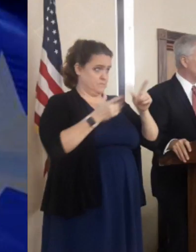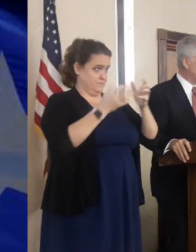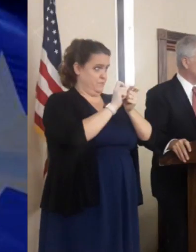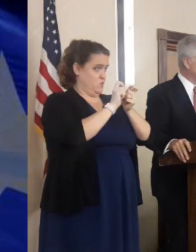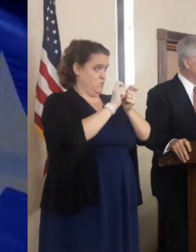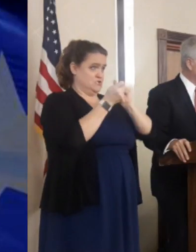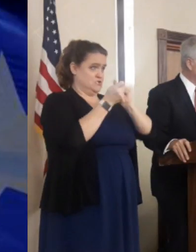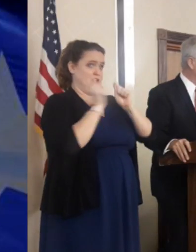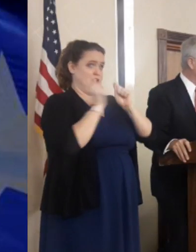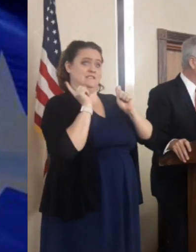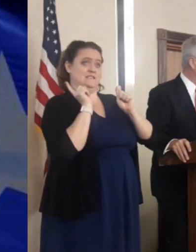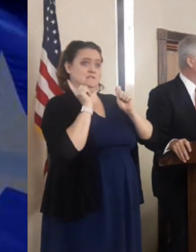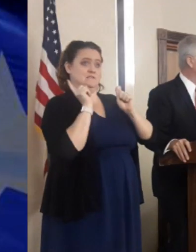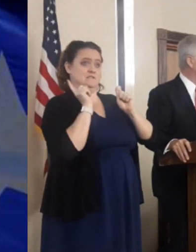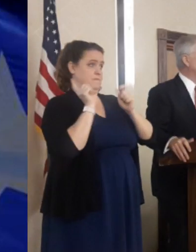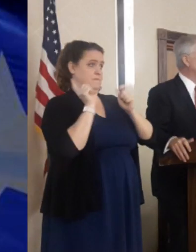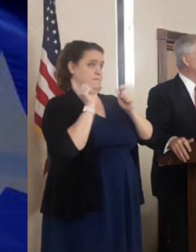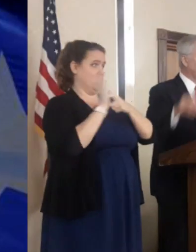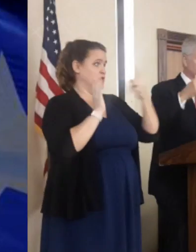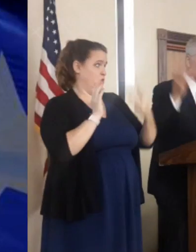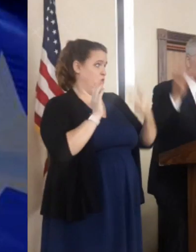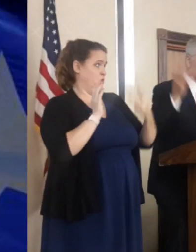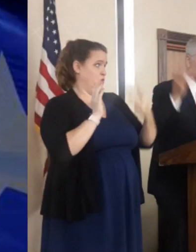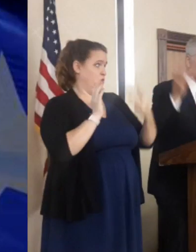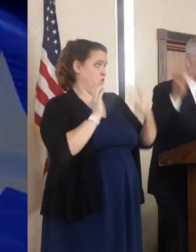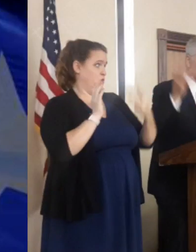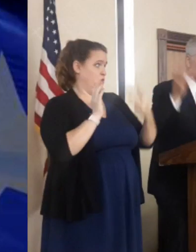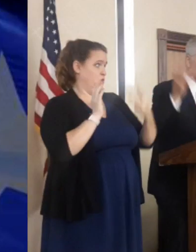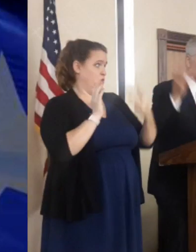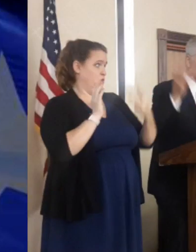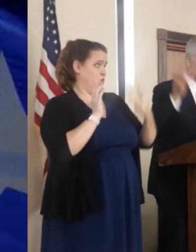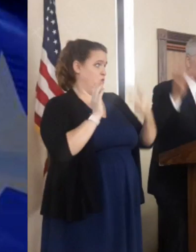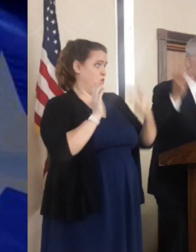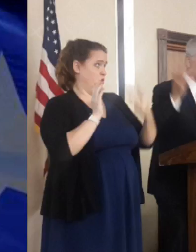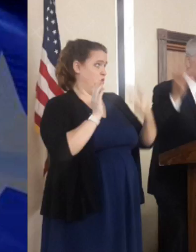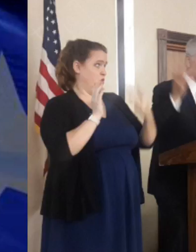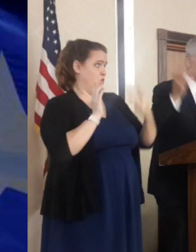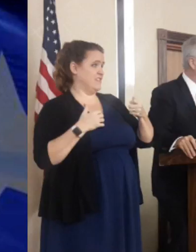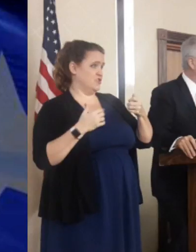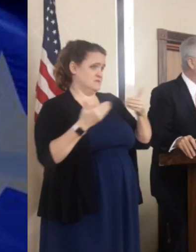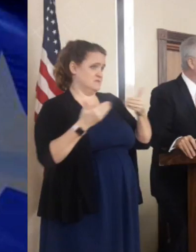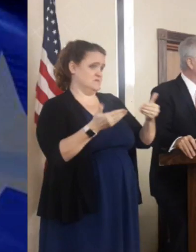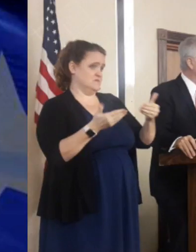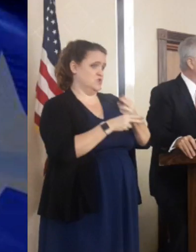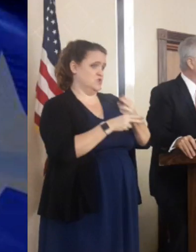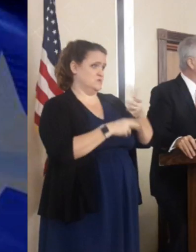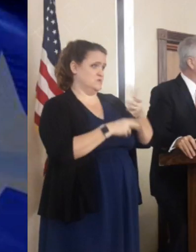and it requires 2/3, and since we already got the bookers out and stuff, might as well work.